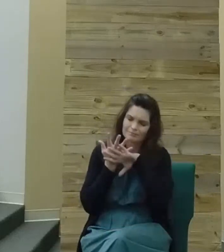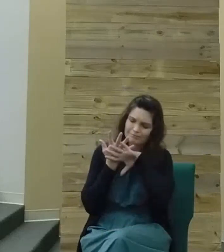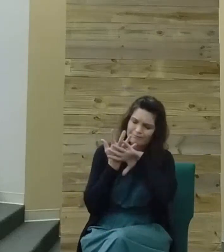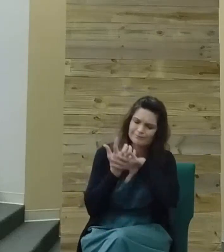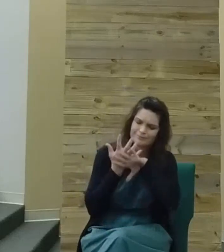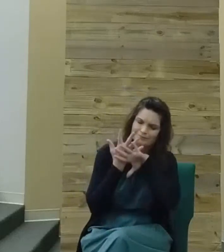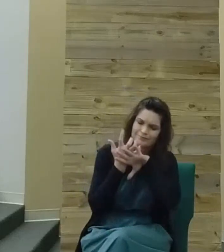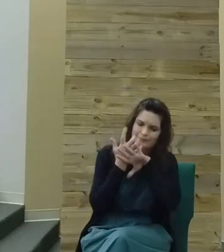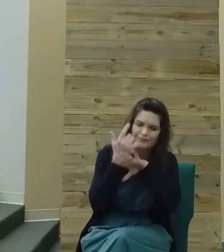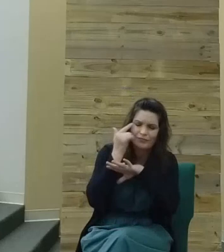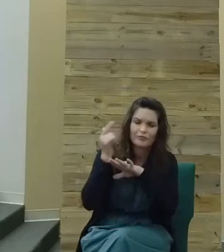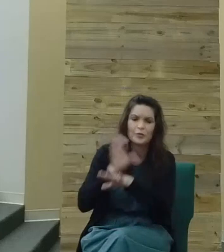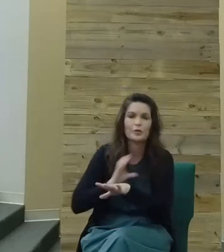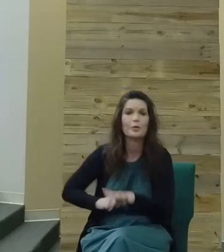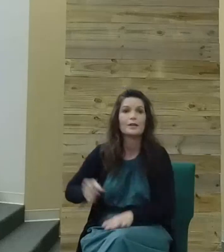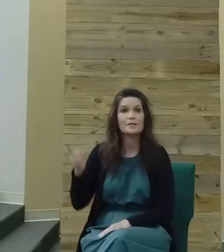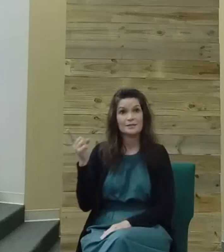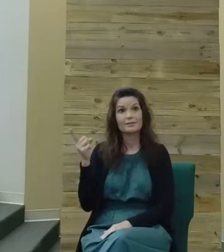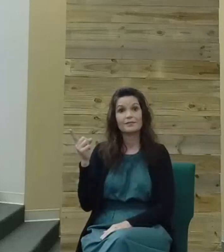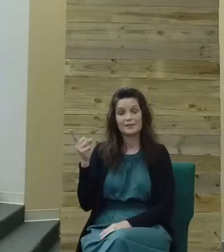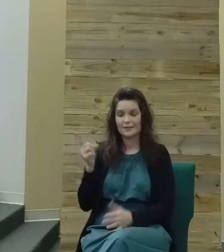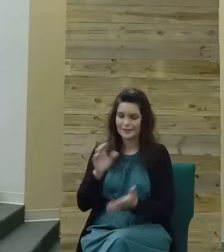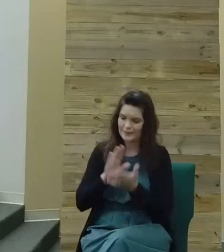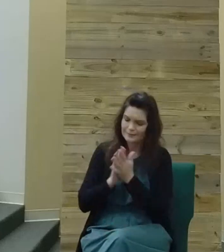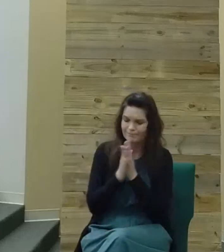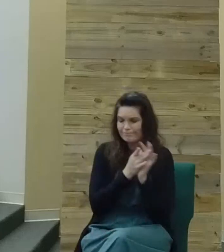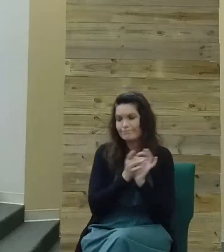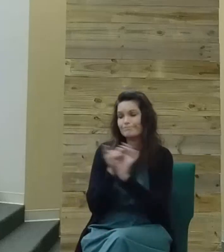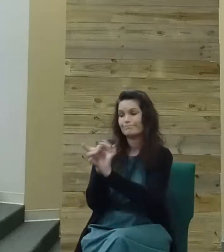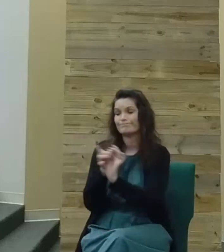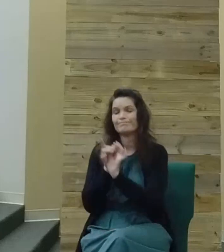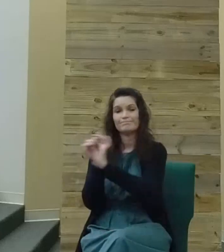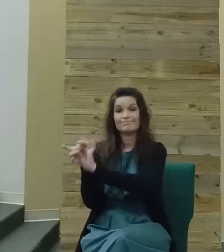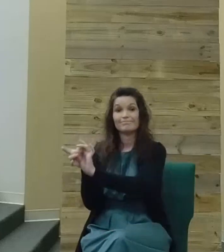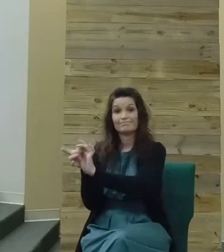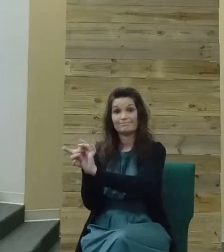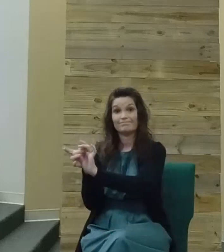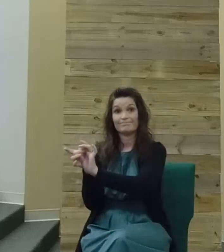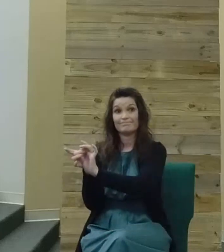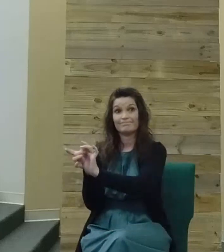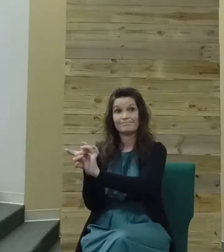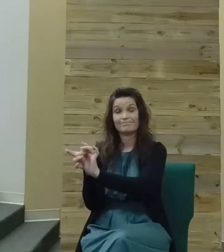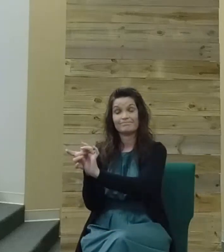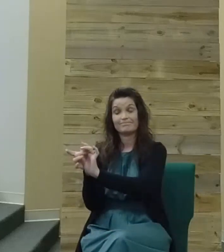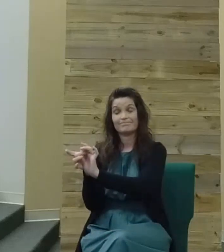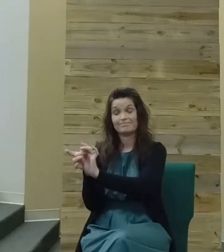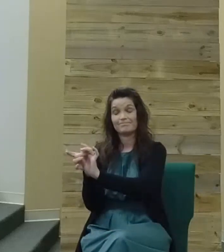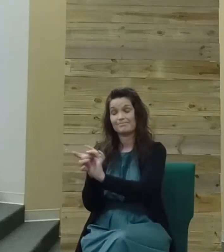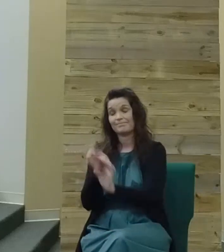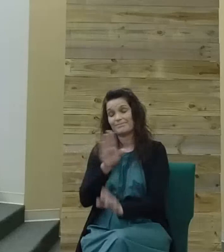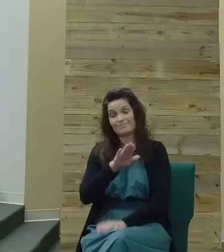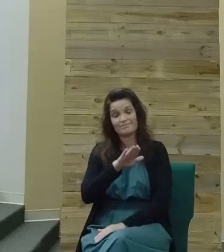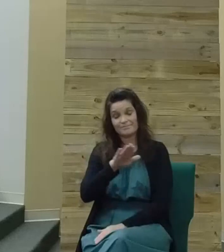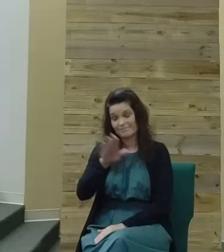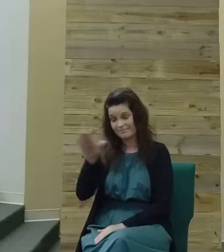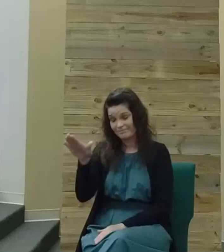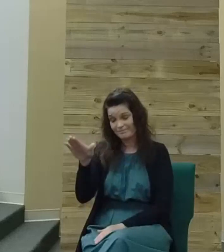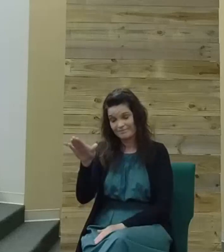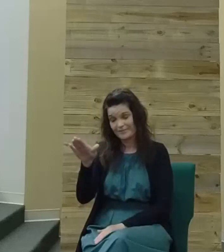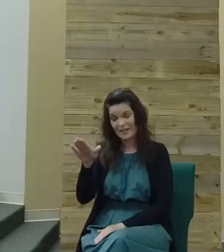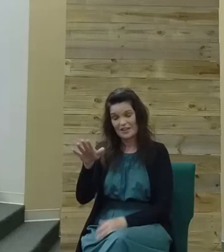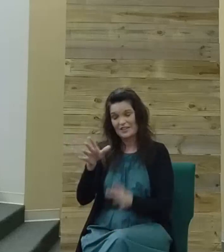I plead with you on behalf of Christ. Be reconciled to God. And I appeal to you.